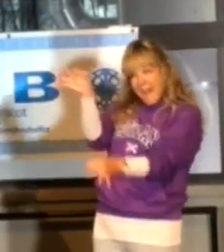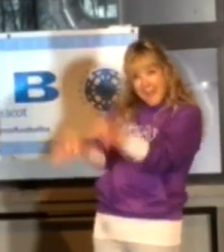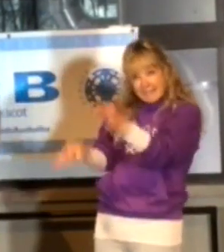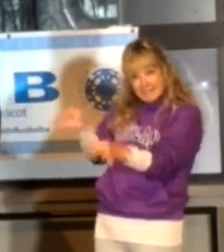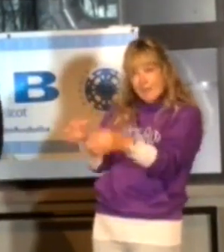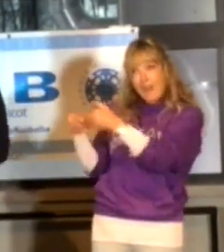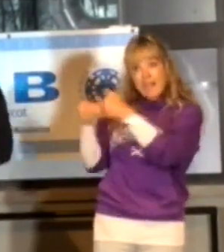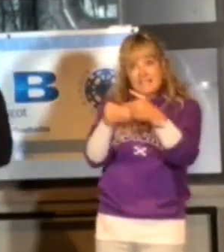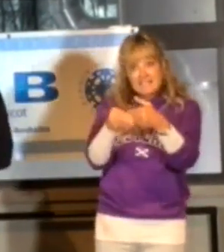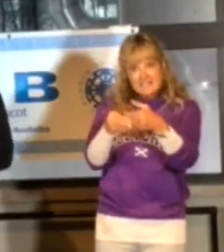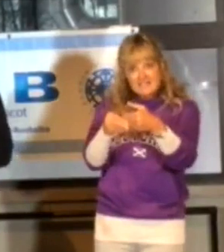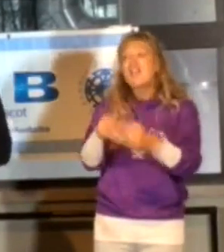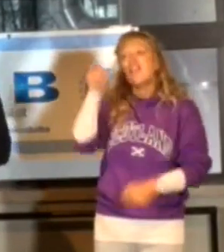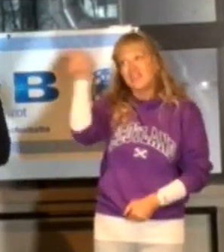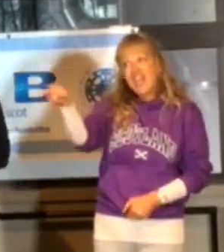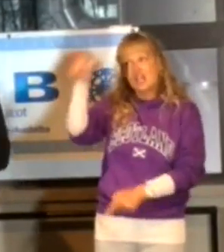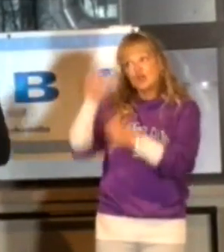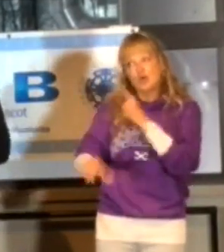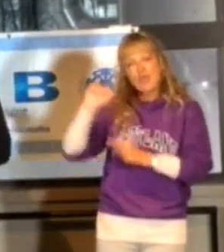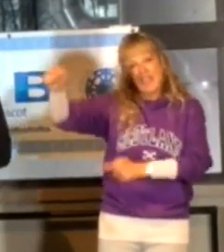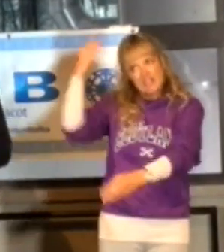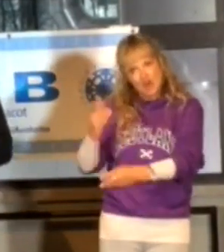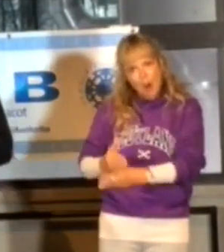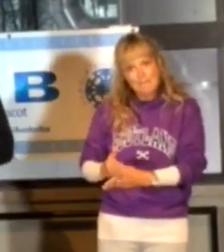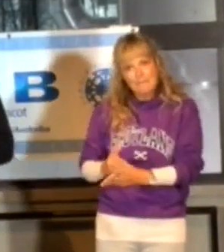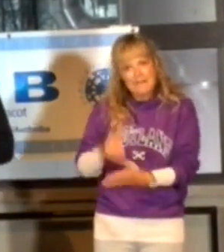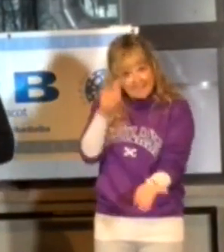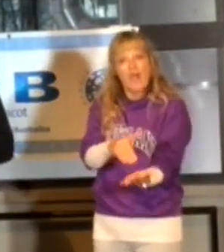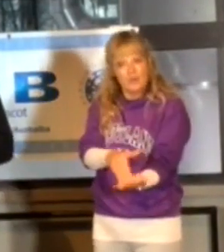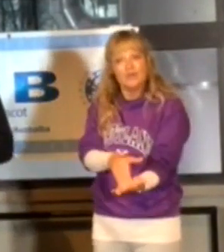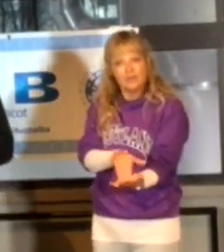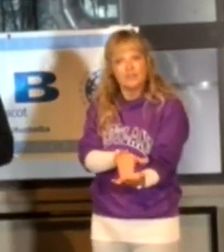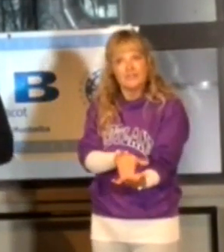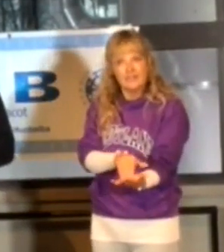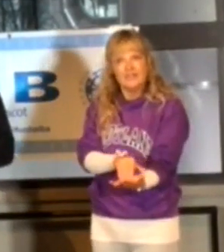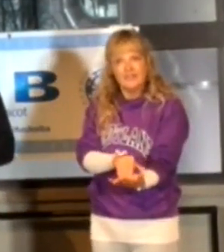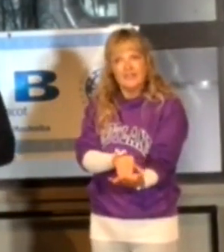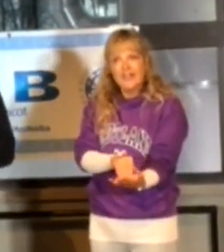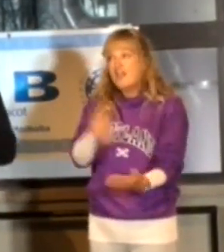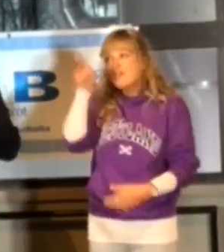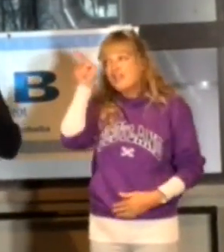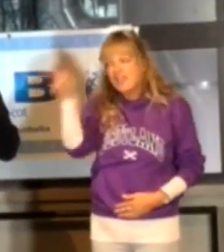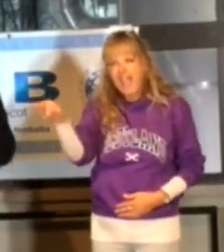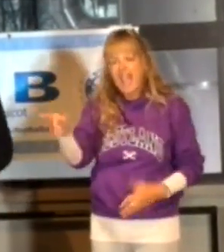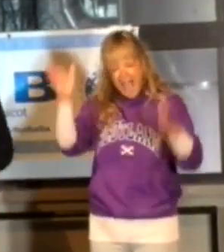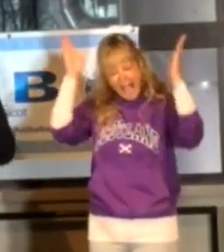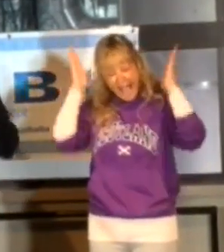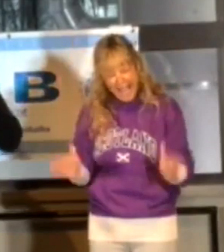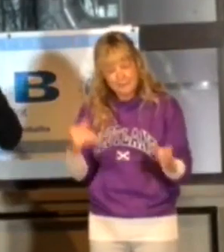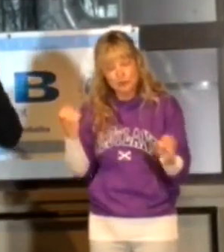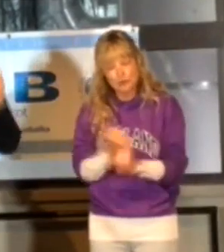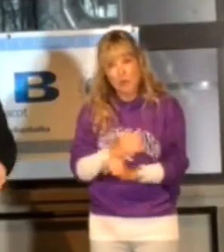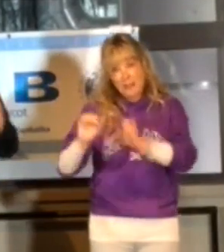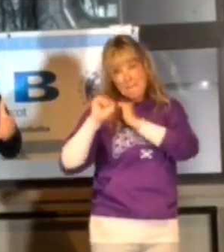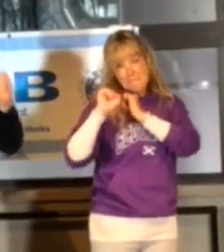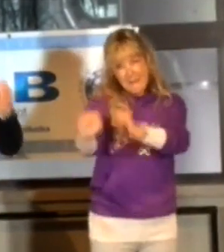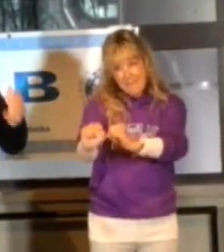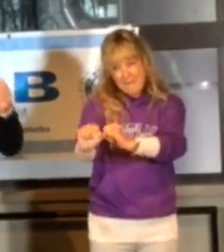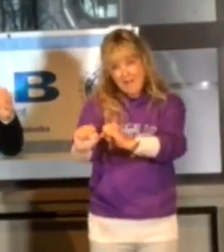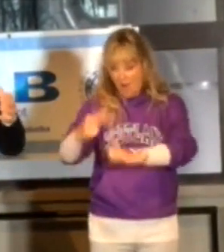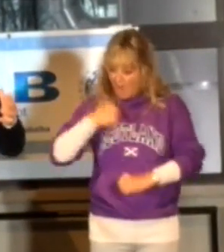campaign to do their job and to carry out the commitment that has been given to